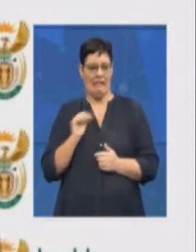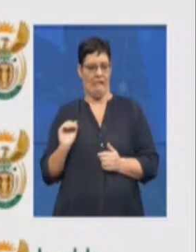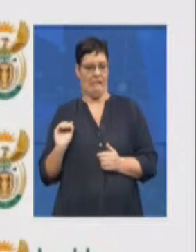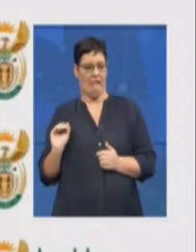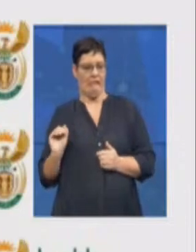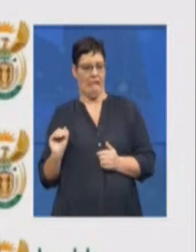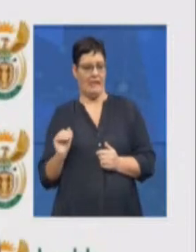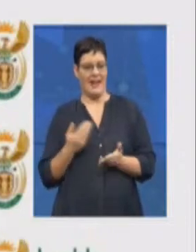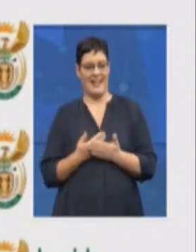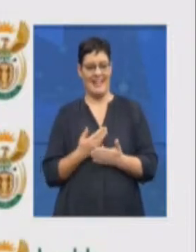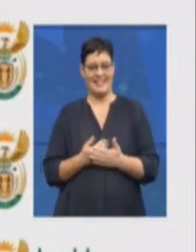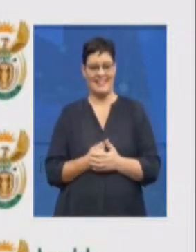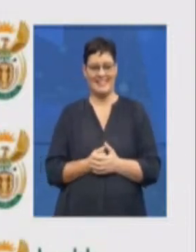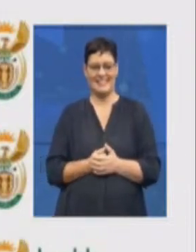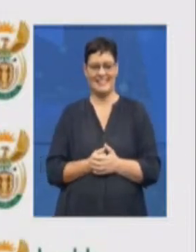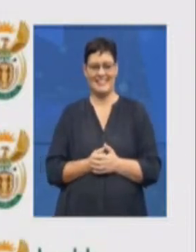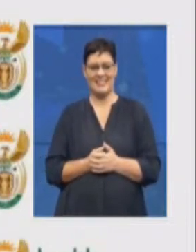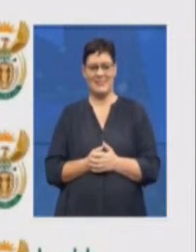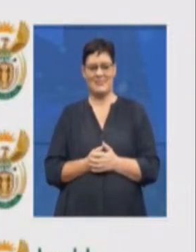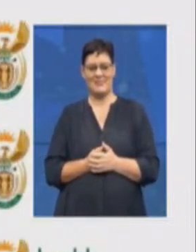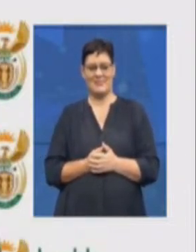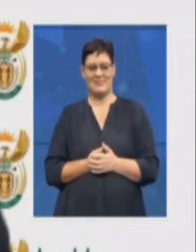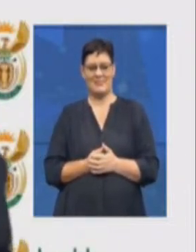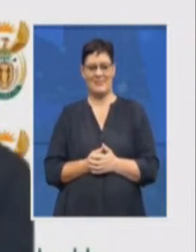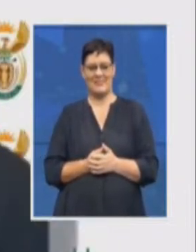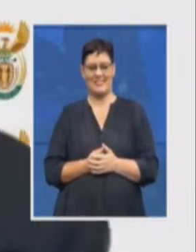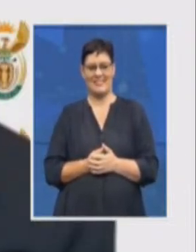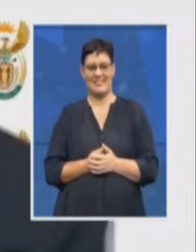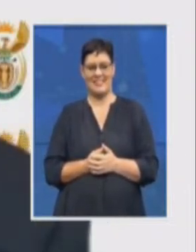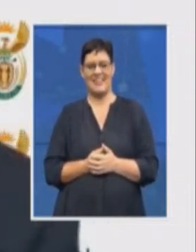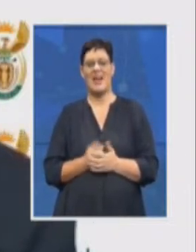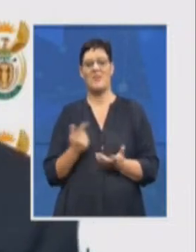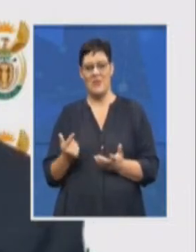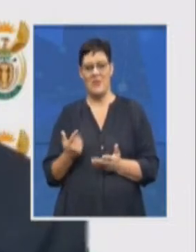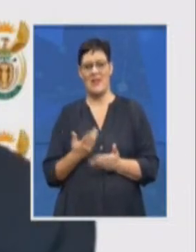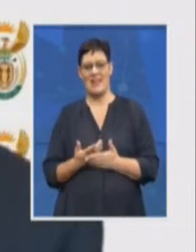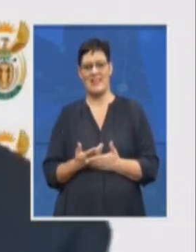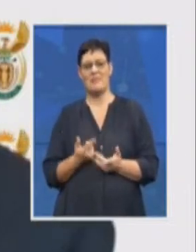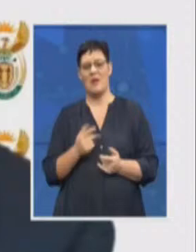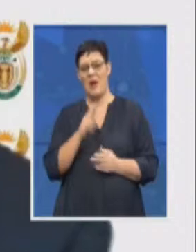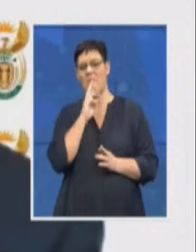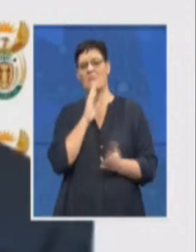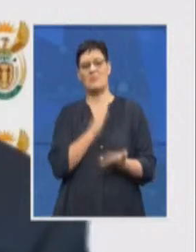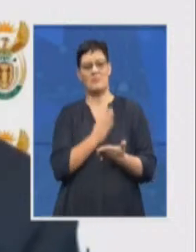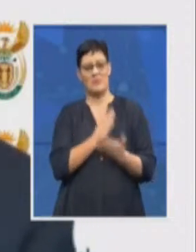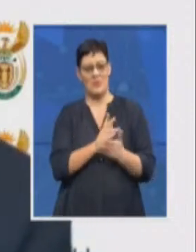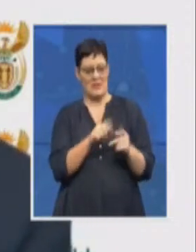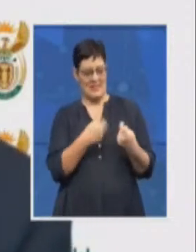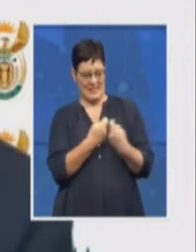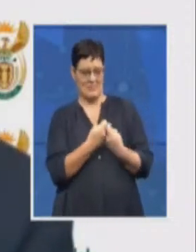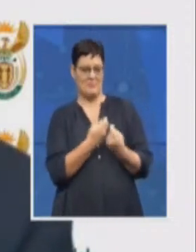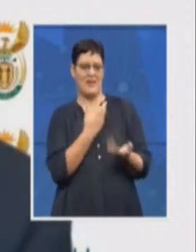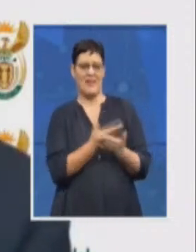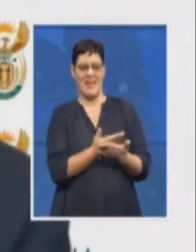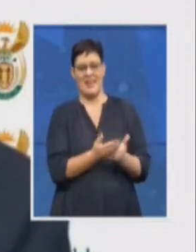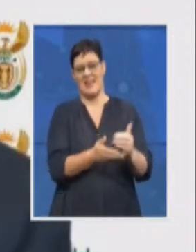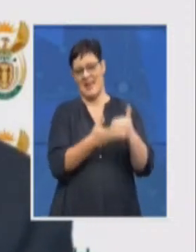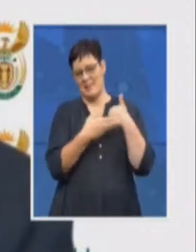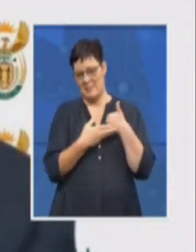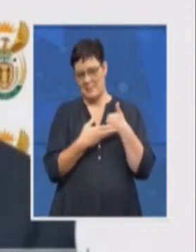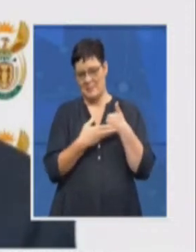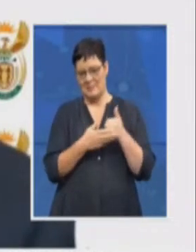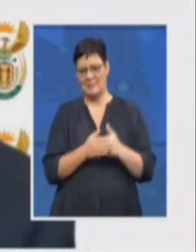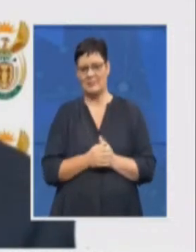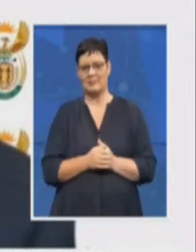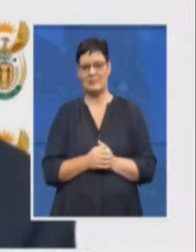and you can. But I'm sure we've got a very capable team here, which can deal with those. But this is not the end, as we say.